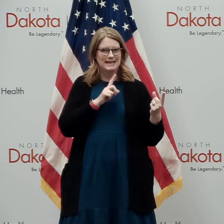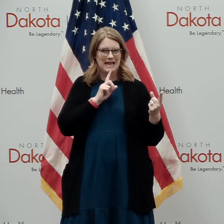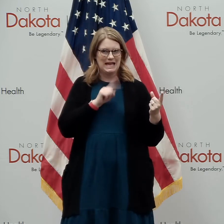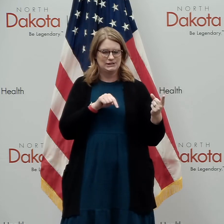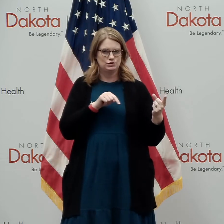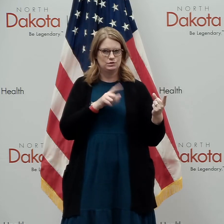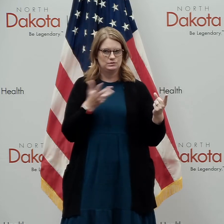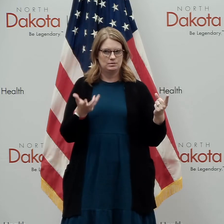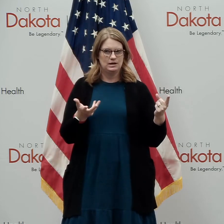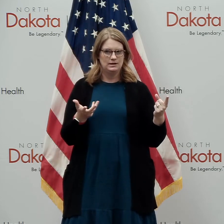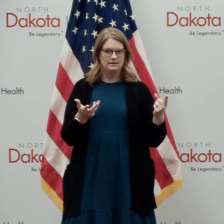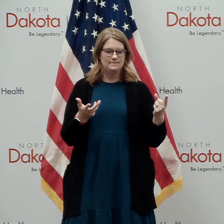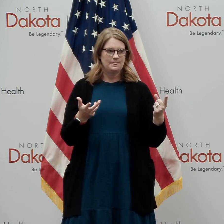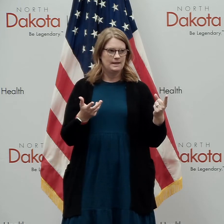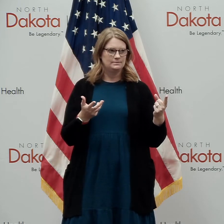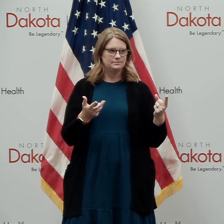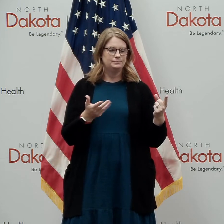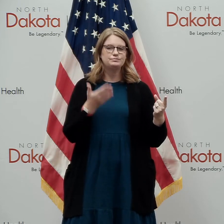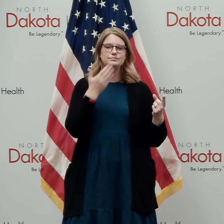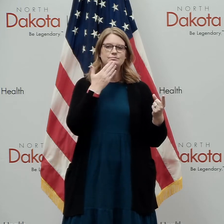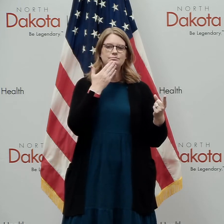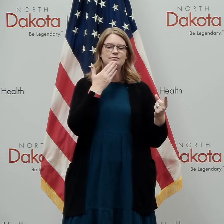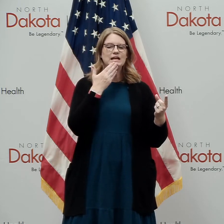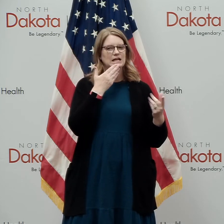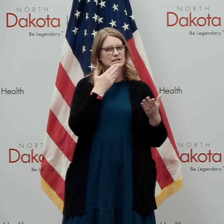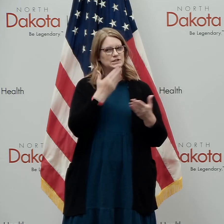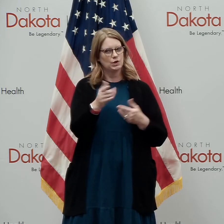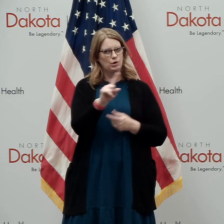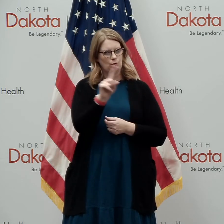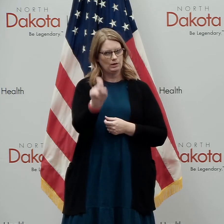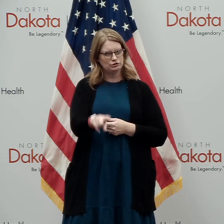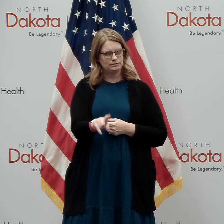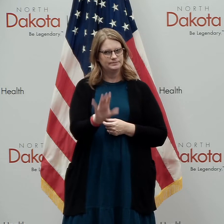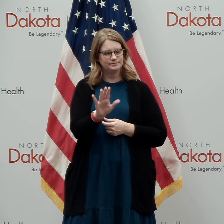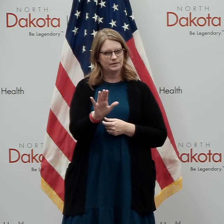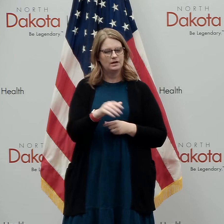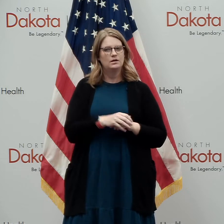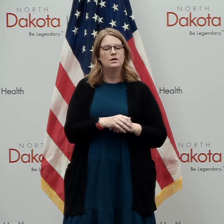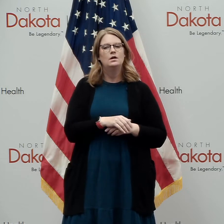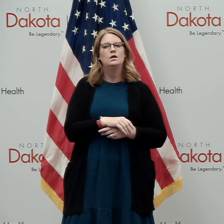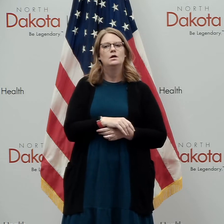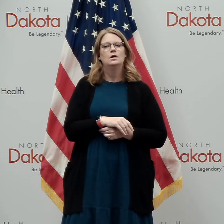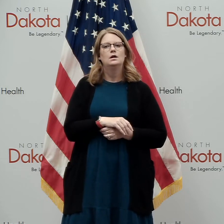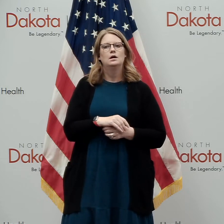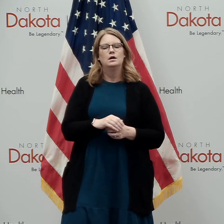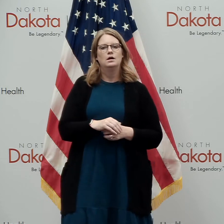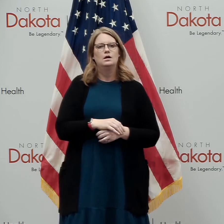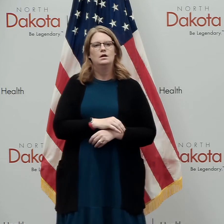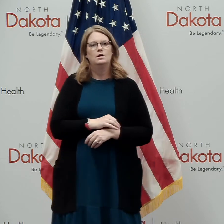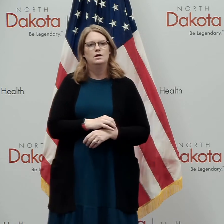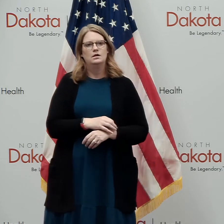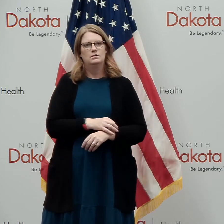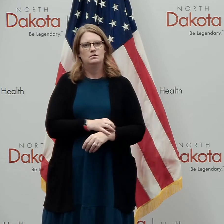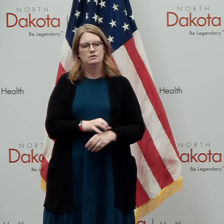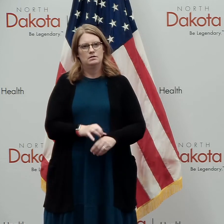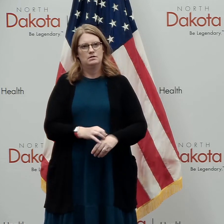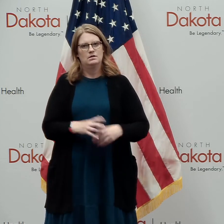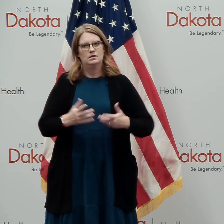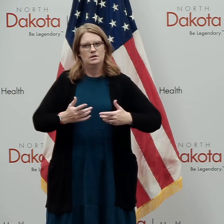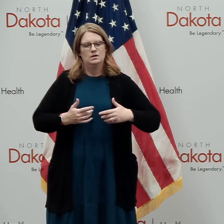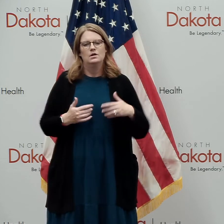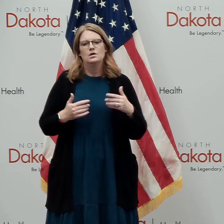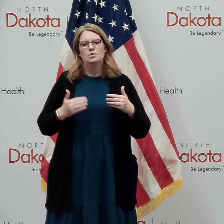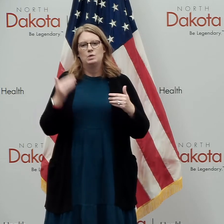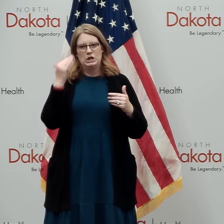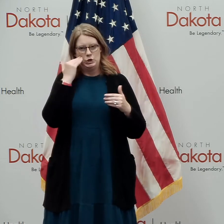a good question and a relatively simple answer. When we knew that we had